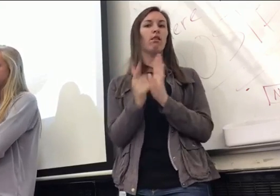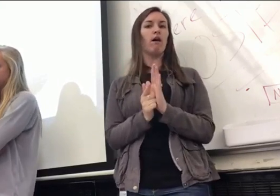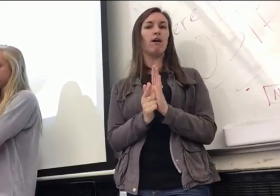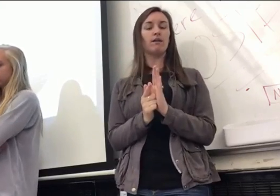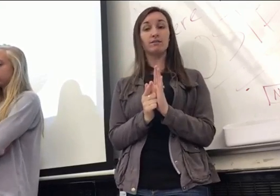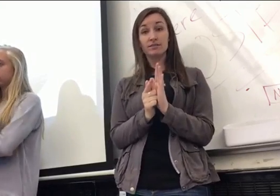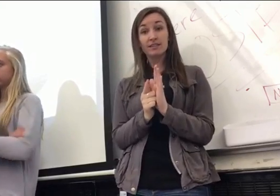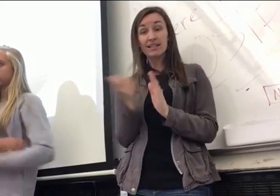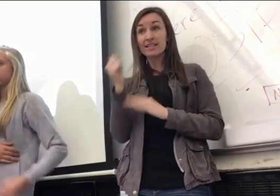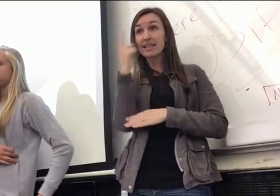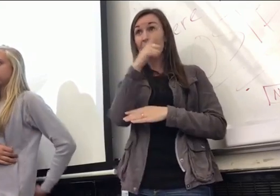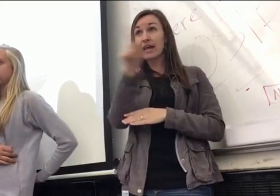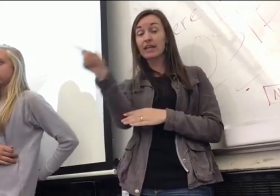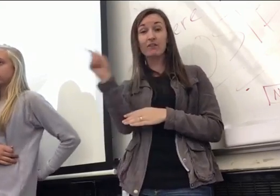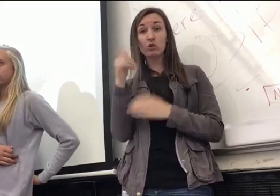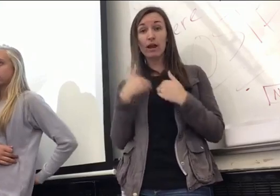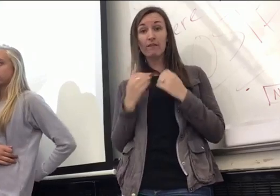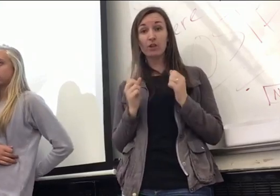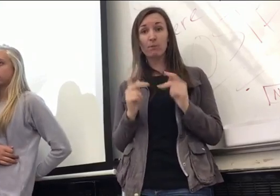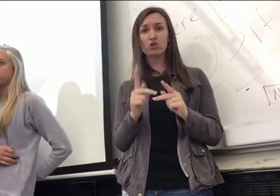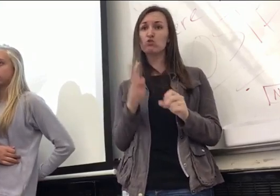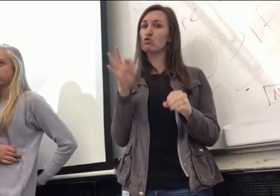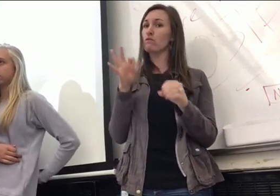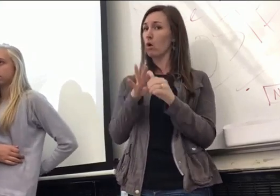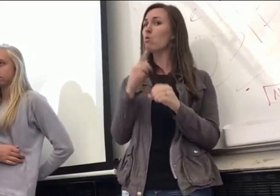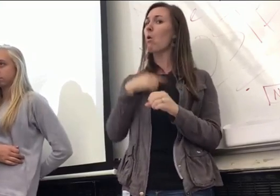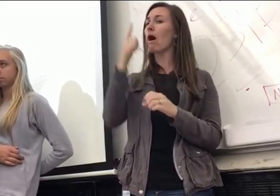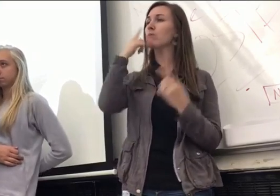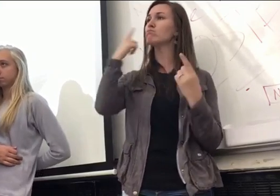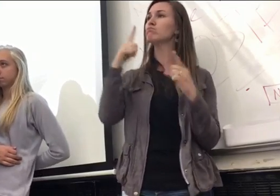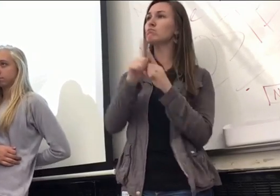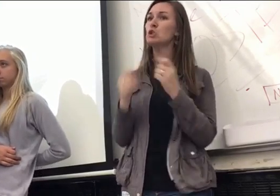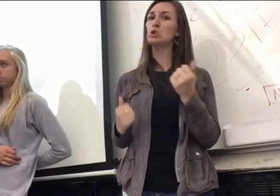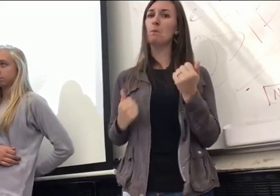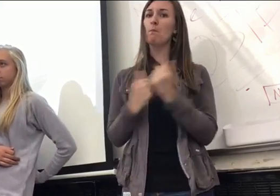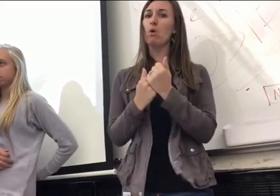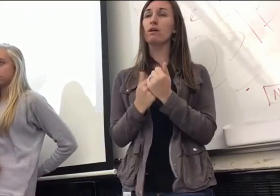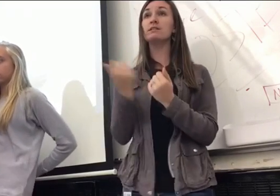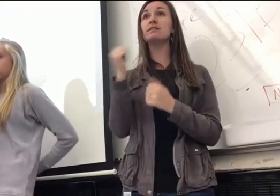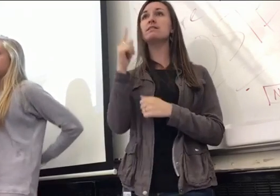say in what those laws were? No. You said yes back there?